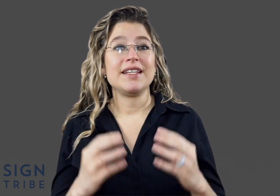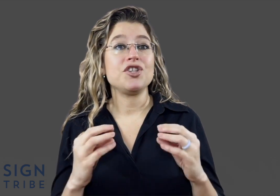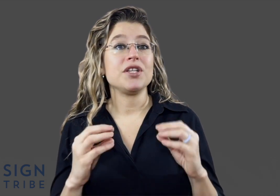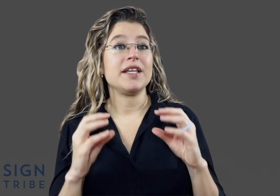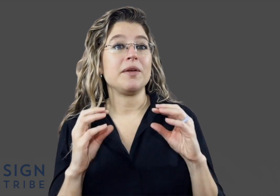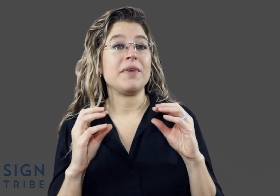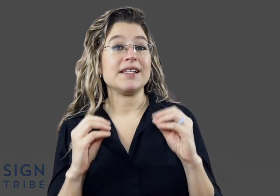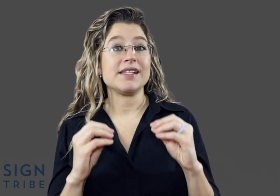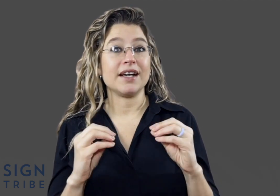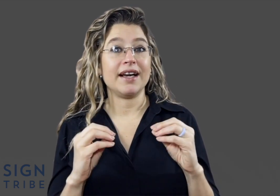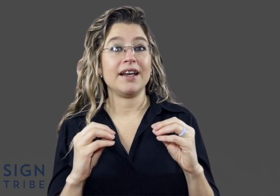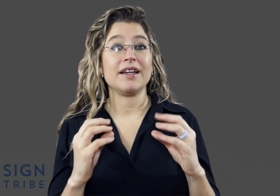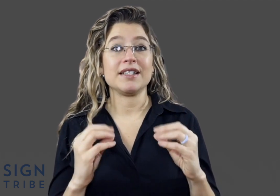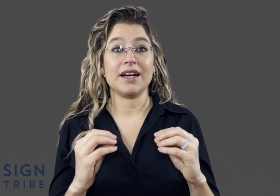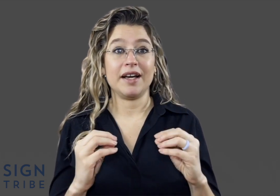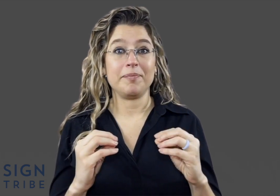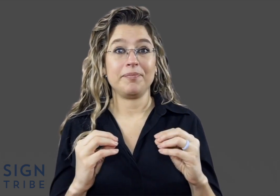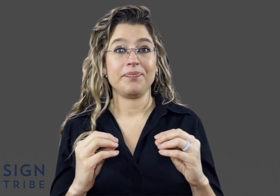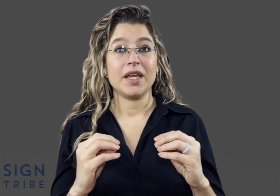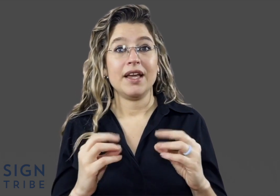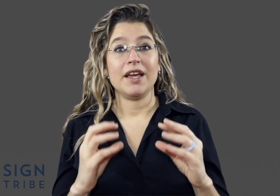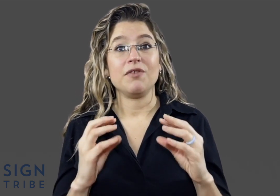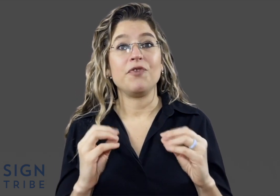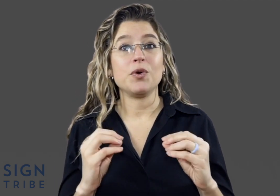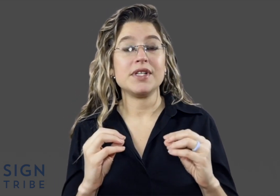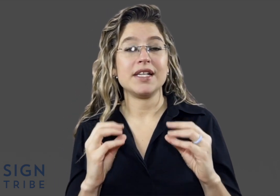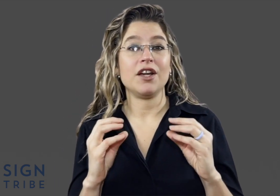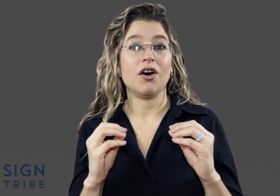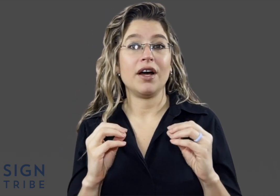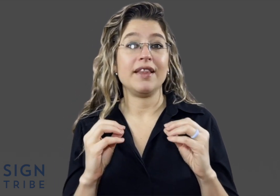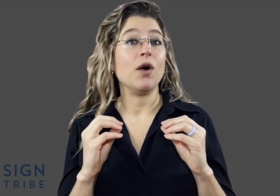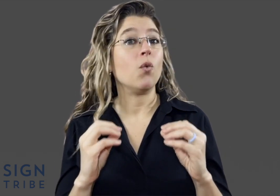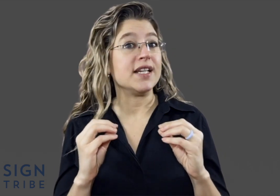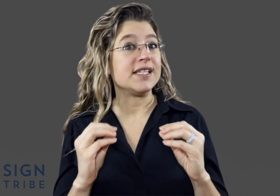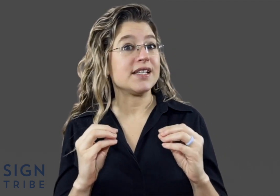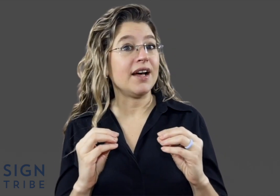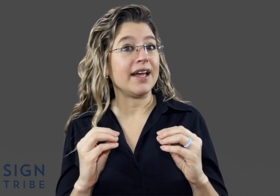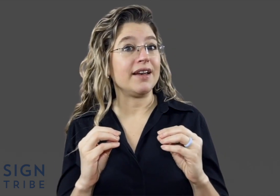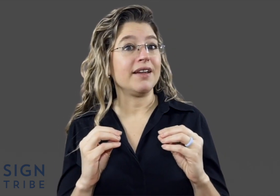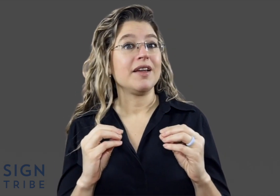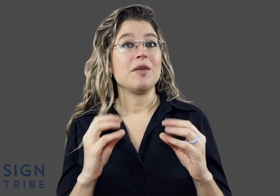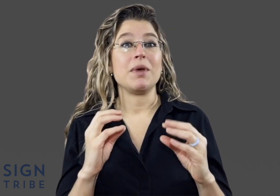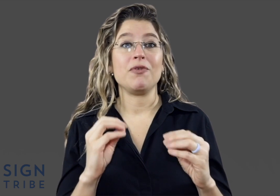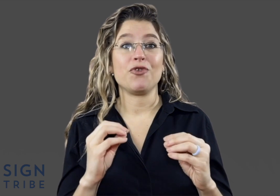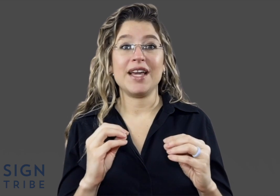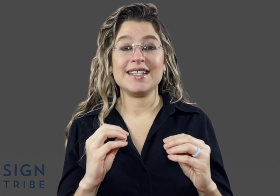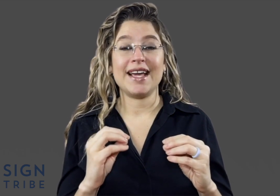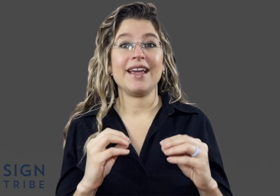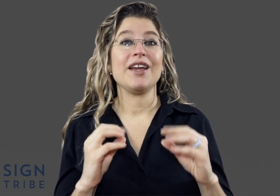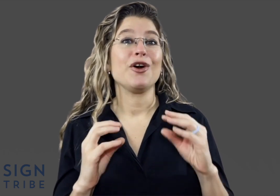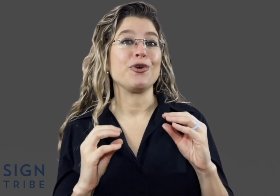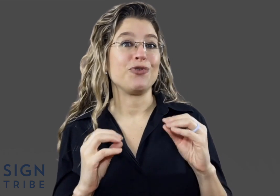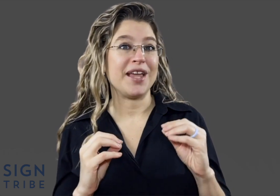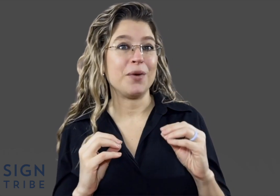teaching them a sign at a time and focusing on that one sign, maybe for that day or for that